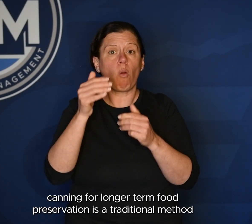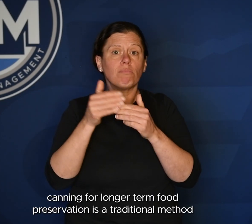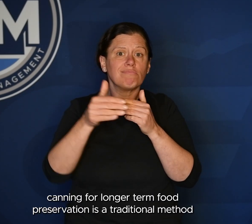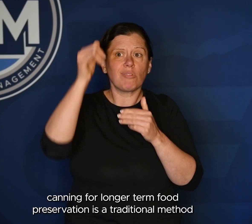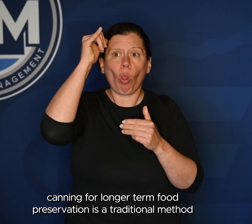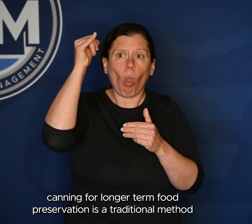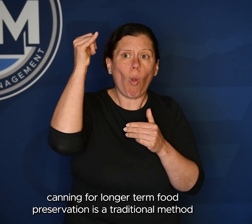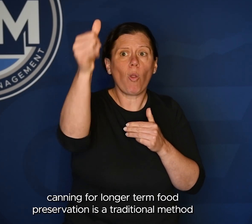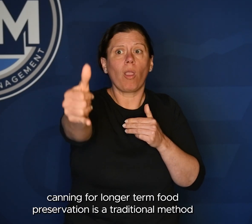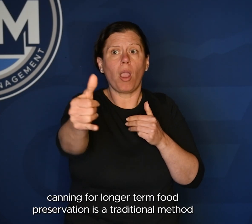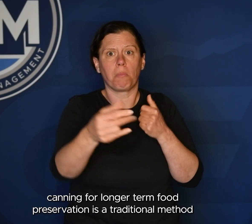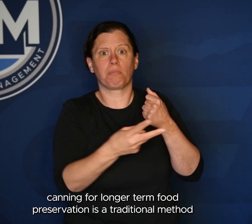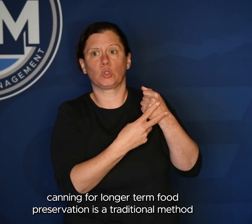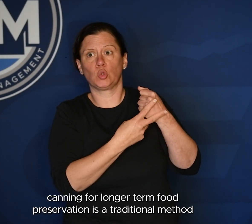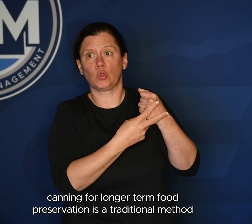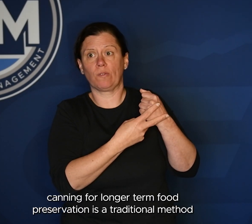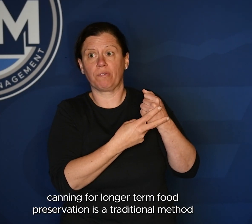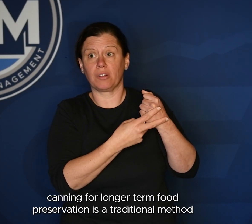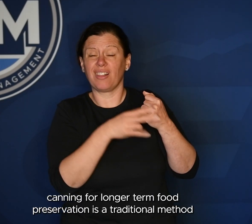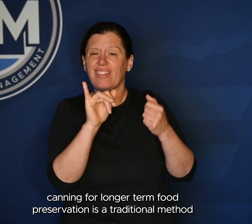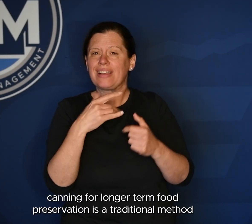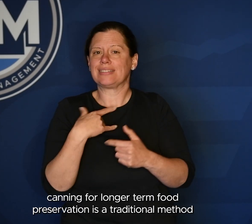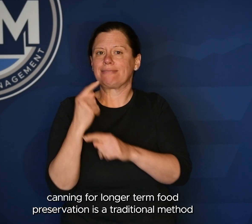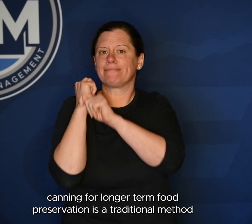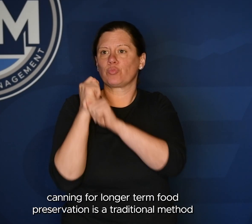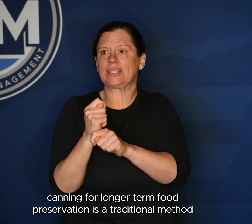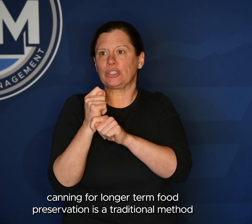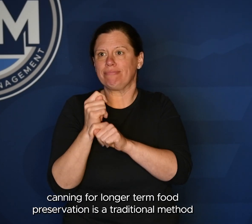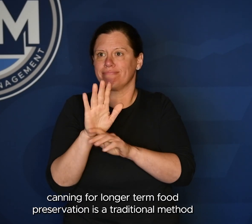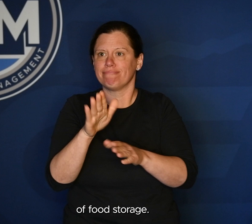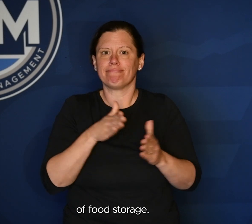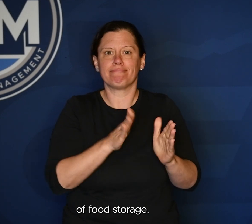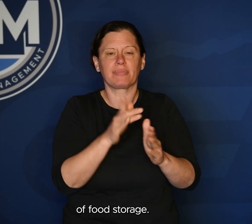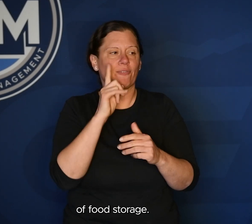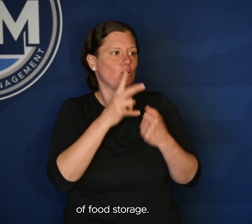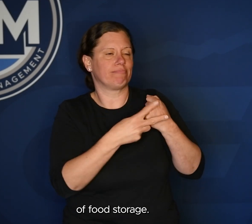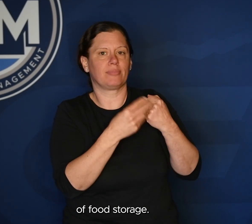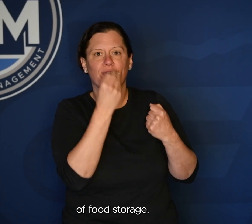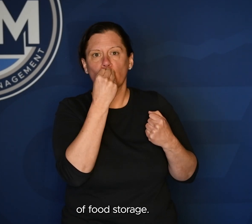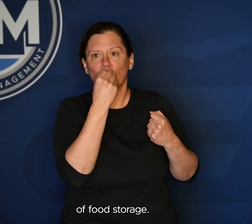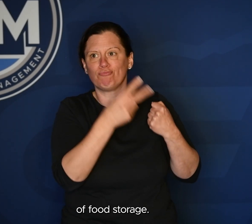Canning for longer-term food preservation is a traditional method of food storage.